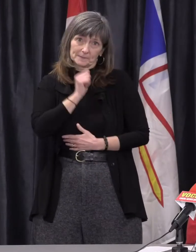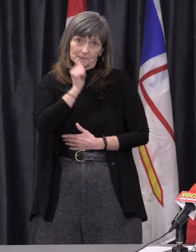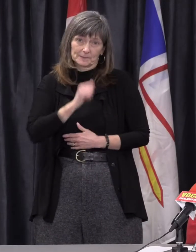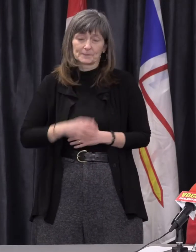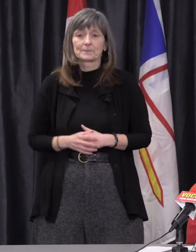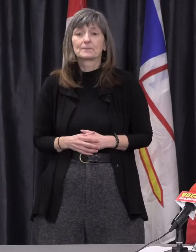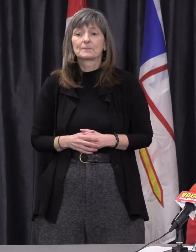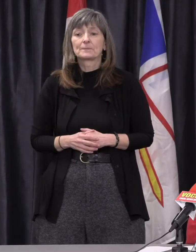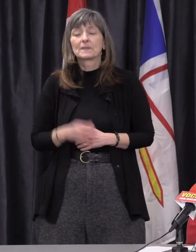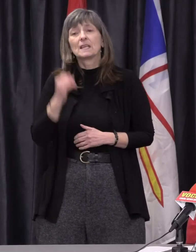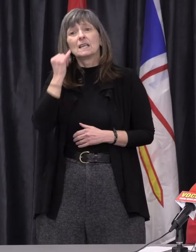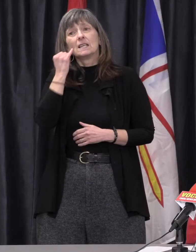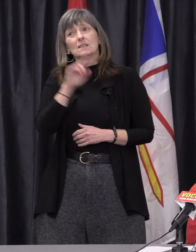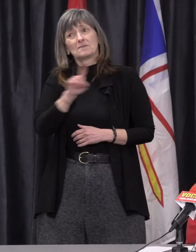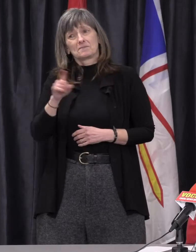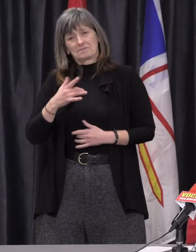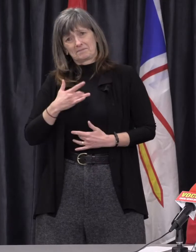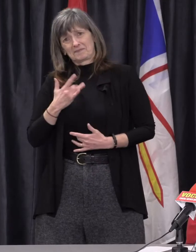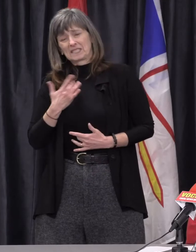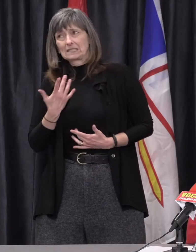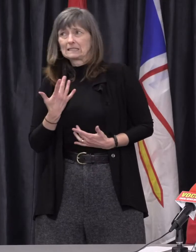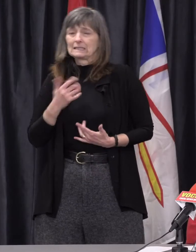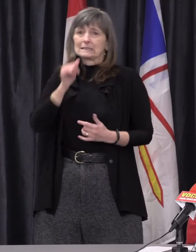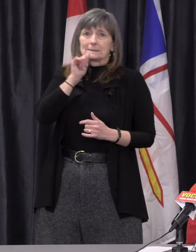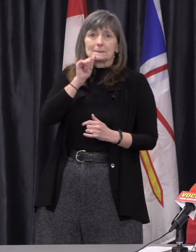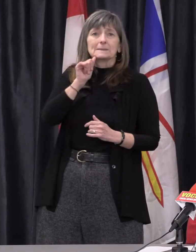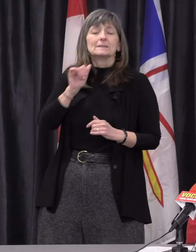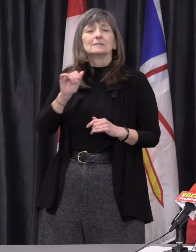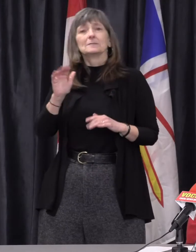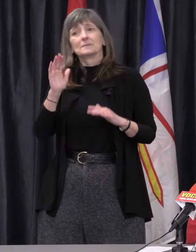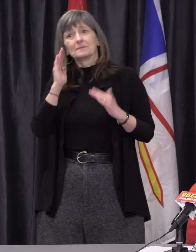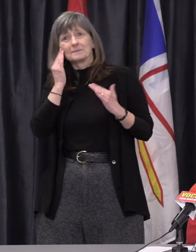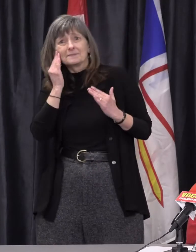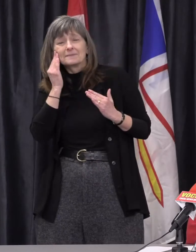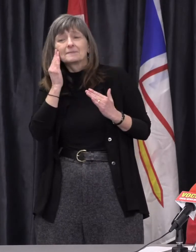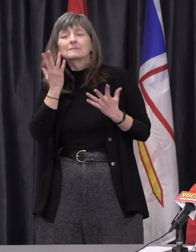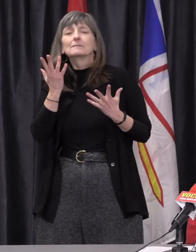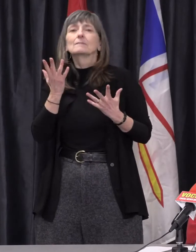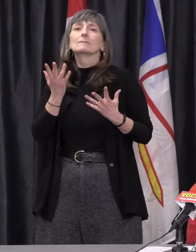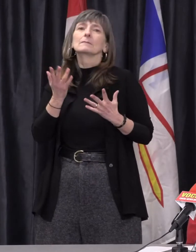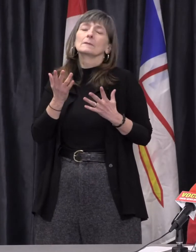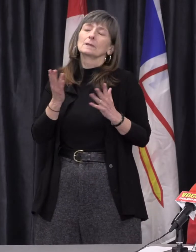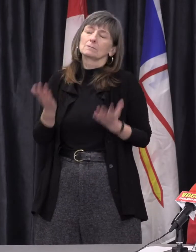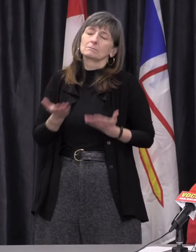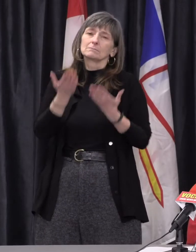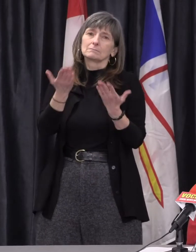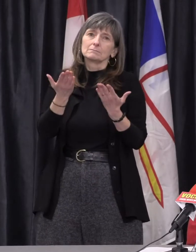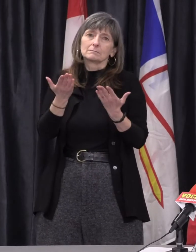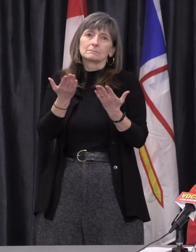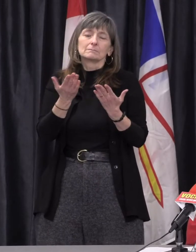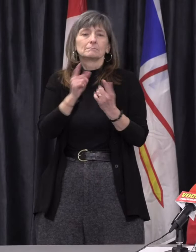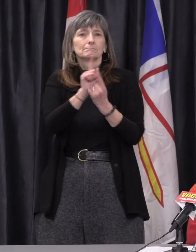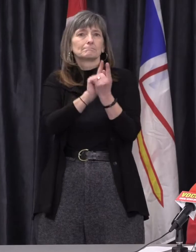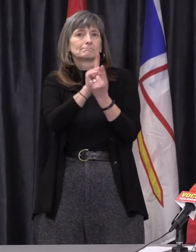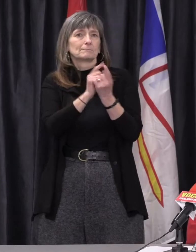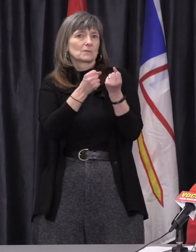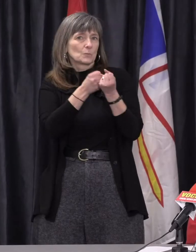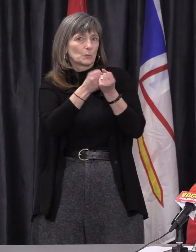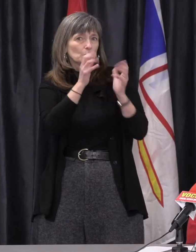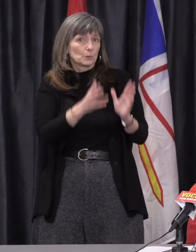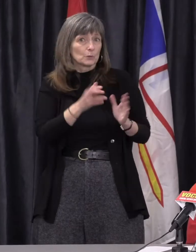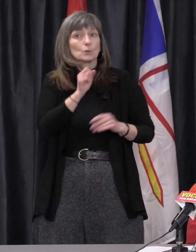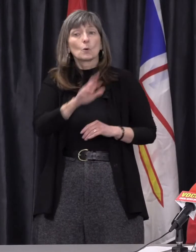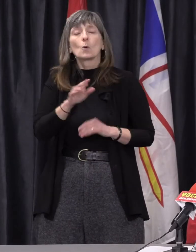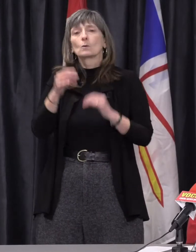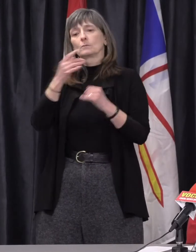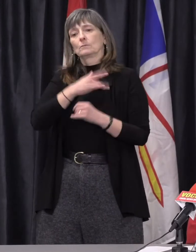you are finding it difficult to cope or feel anxious, speak with a trained mental health peer support by calling the Provincial